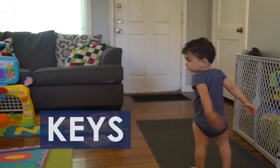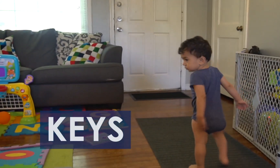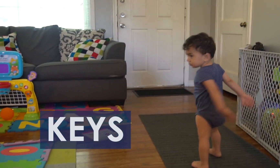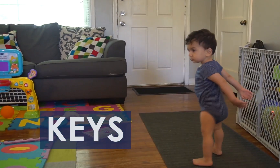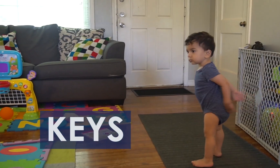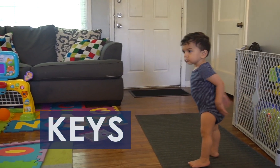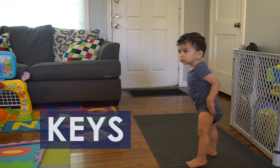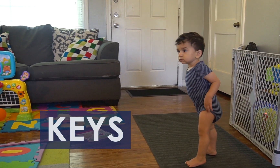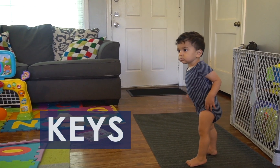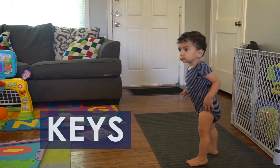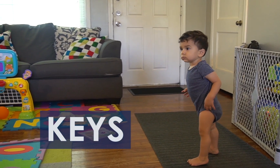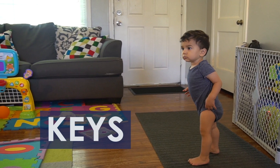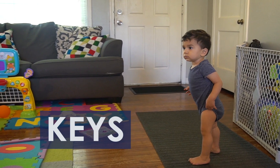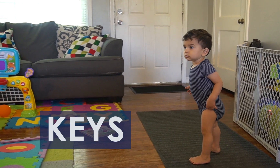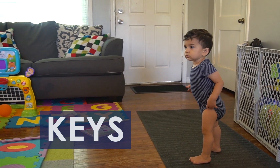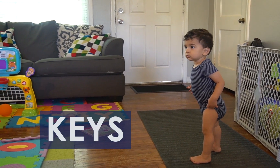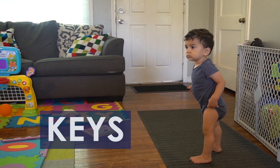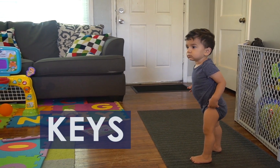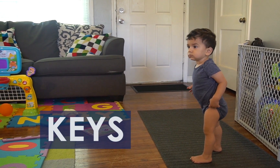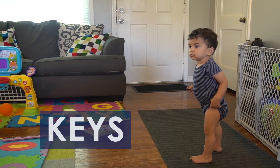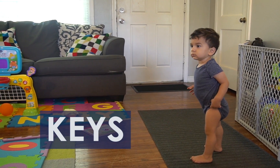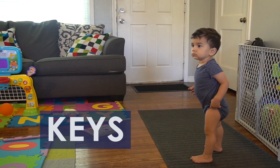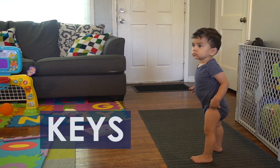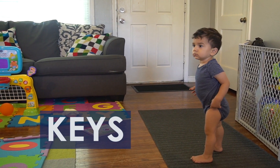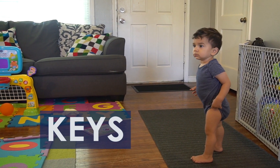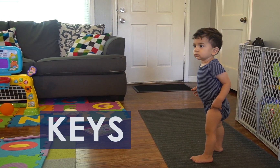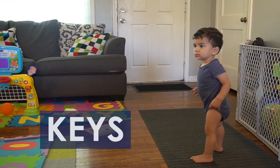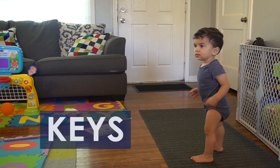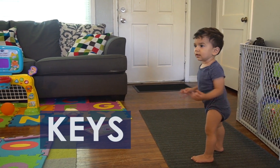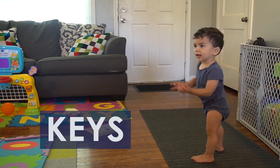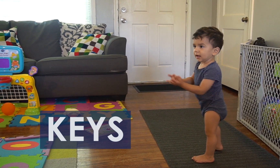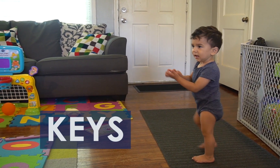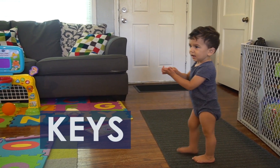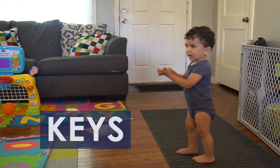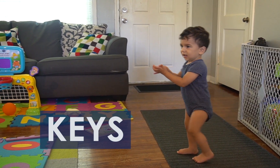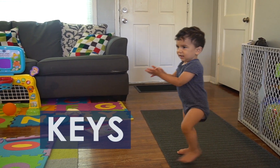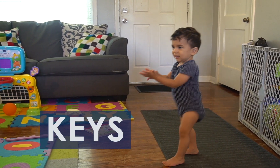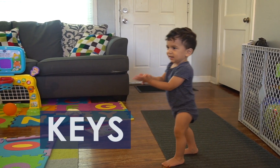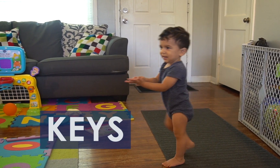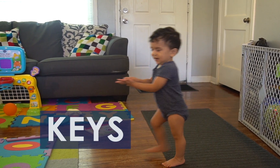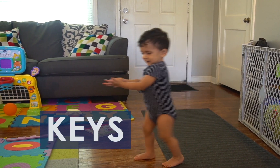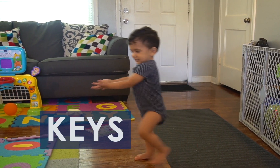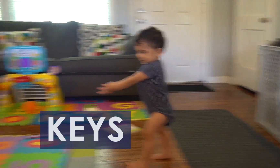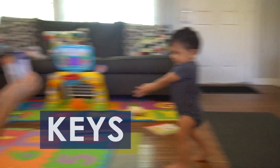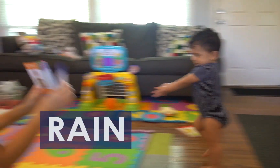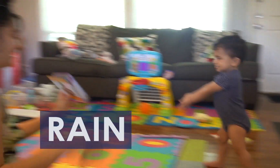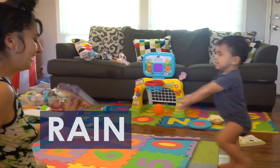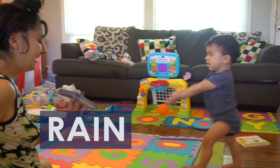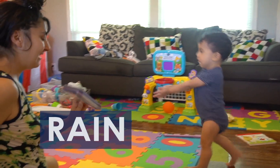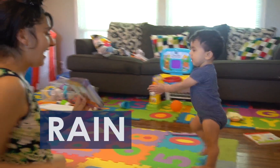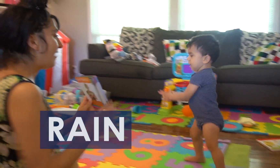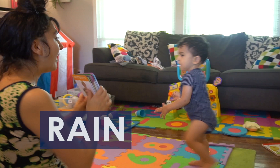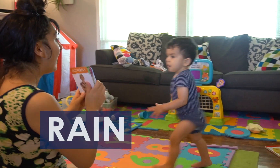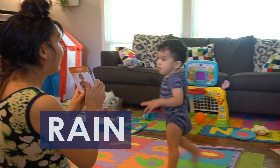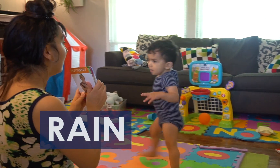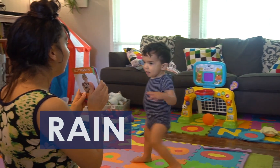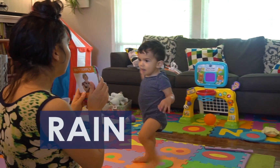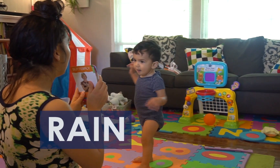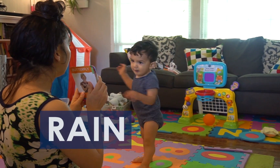drive in the car, what do you do? You have keys. What's the sign for keys? Very good. Rain. Remember it